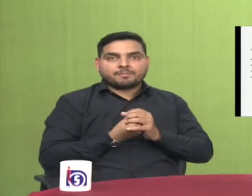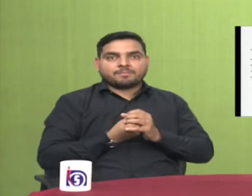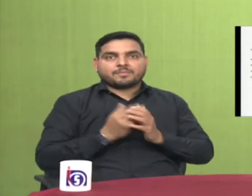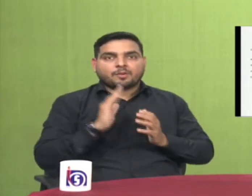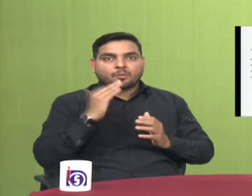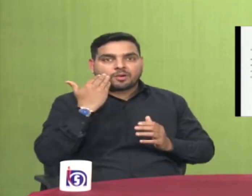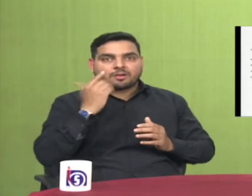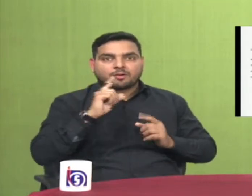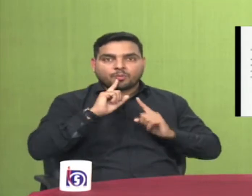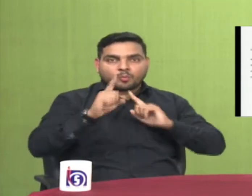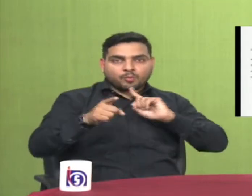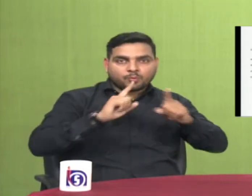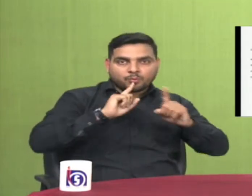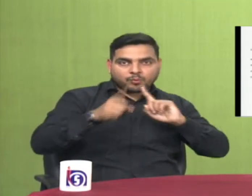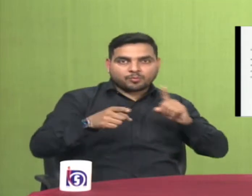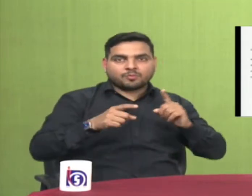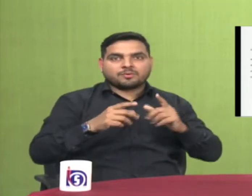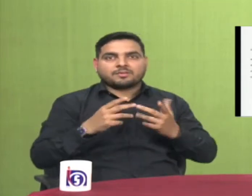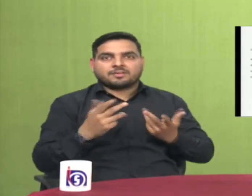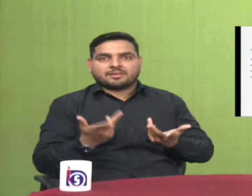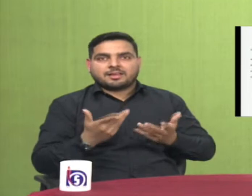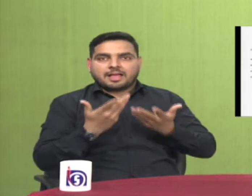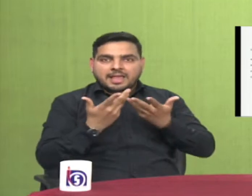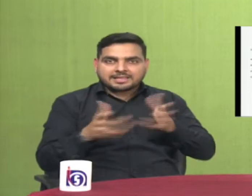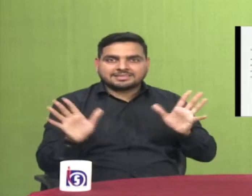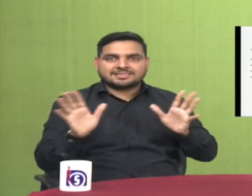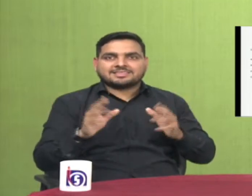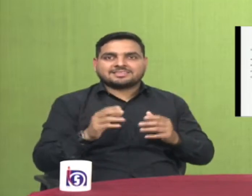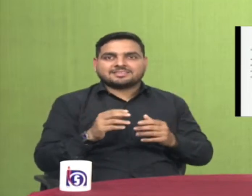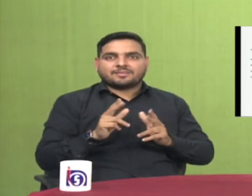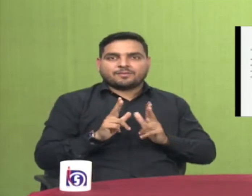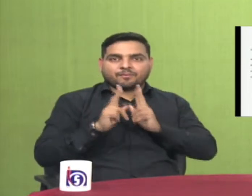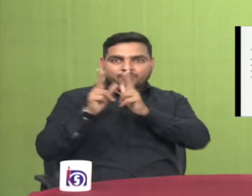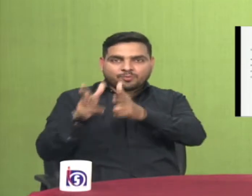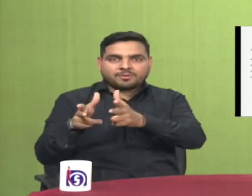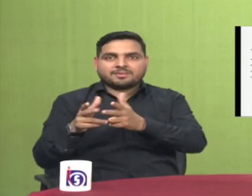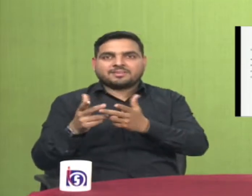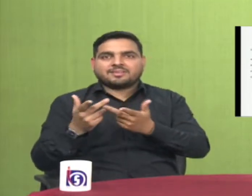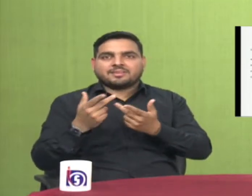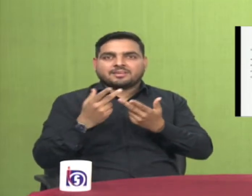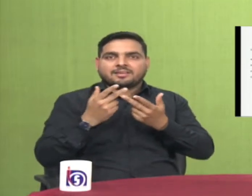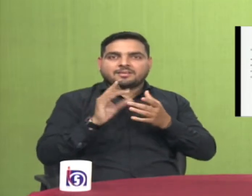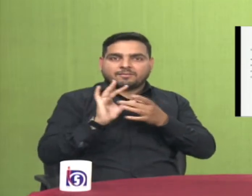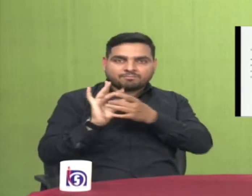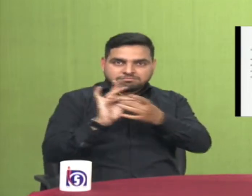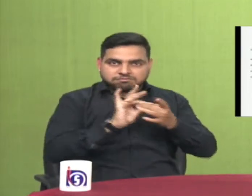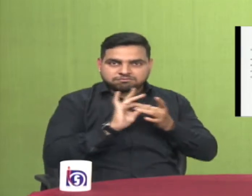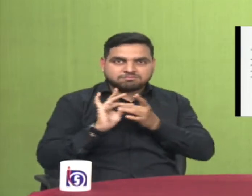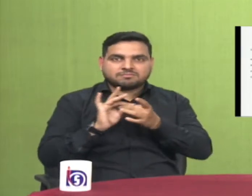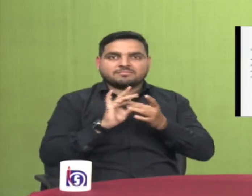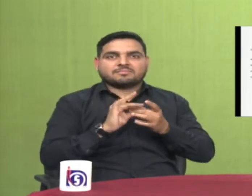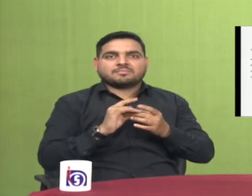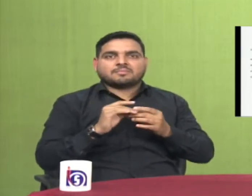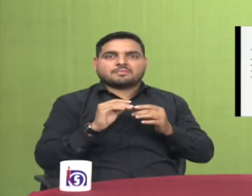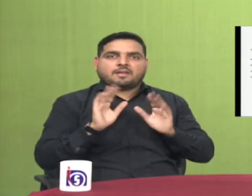When children live in an environment which stops any self